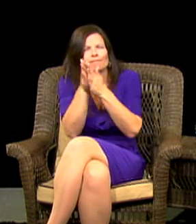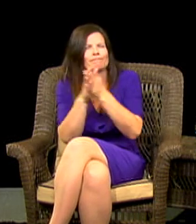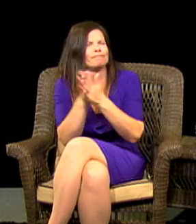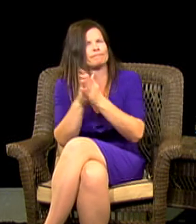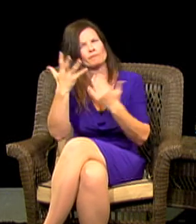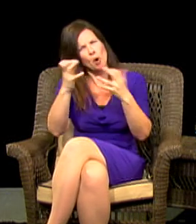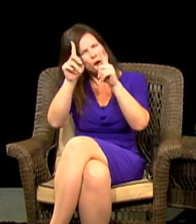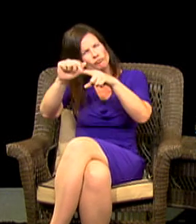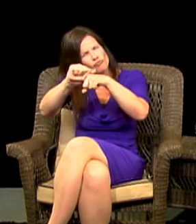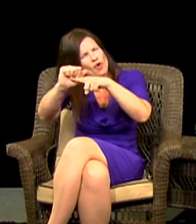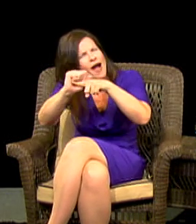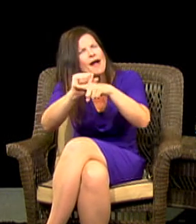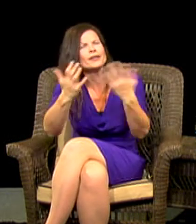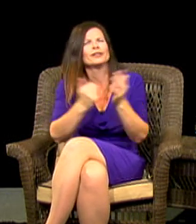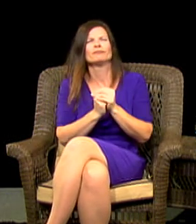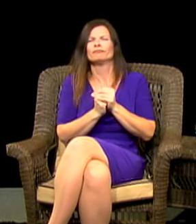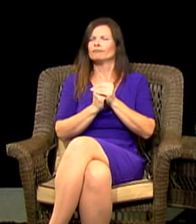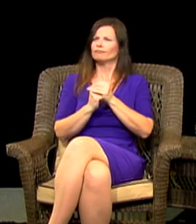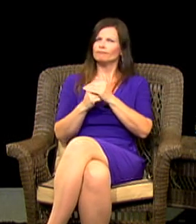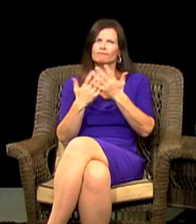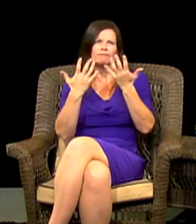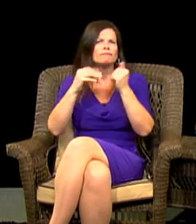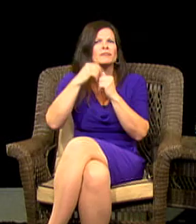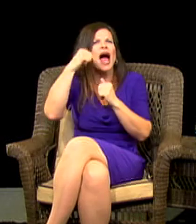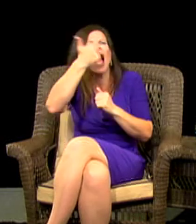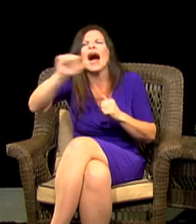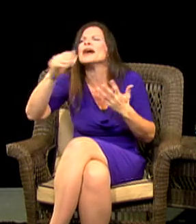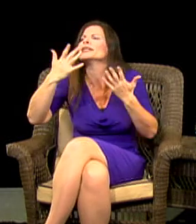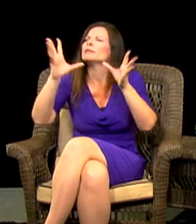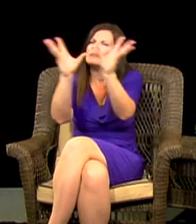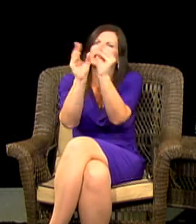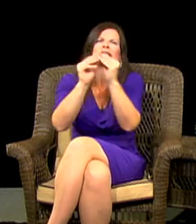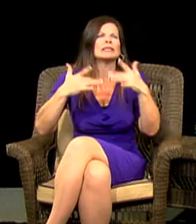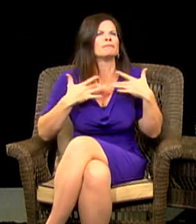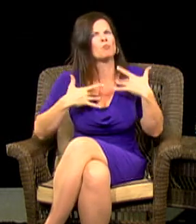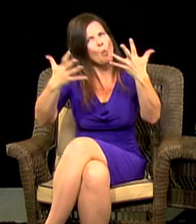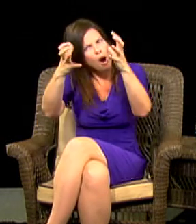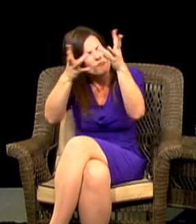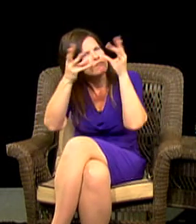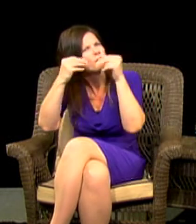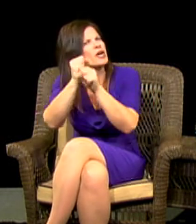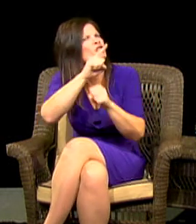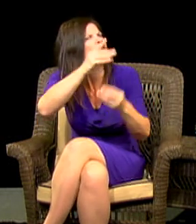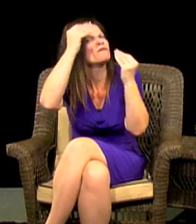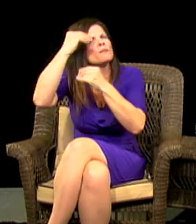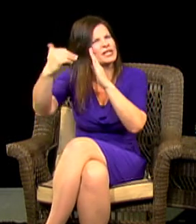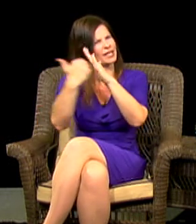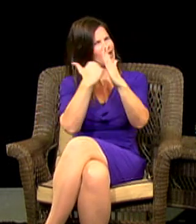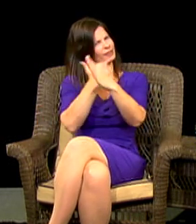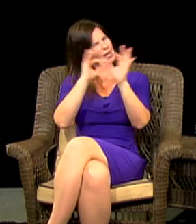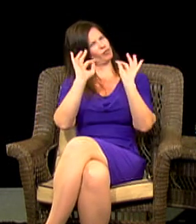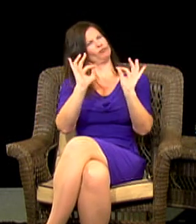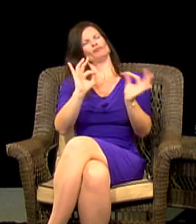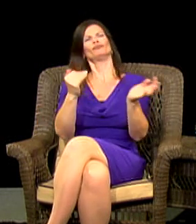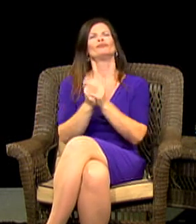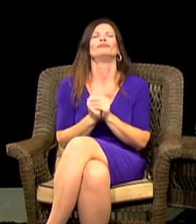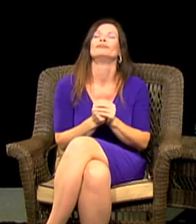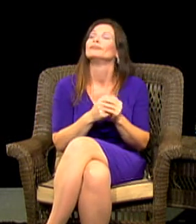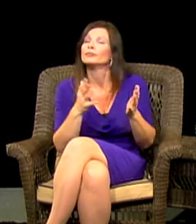years, and she was very motivated to start training and going to meetings with other staff and